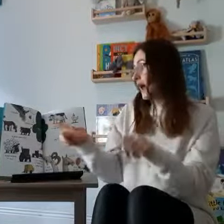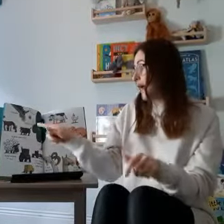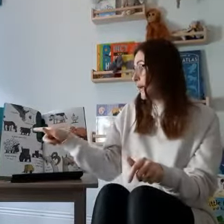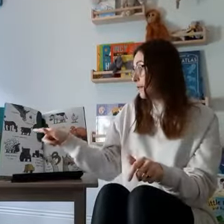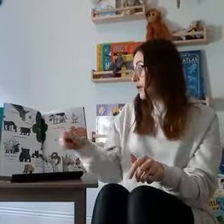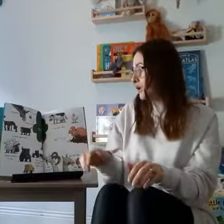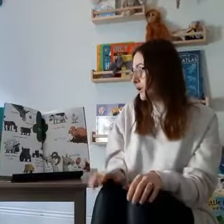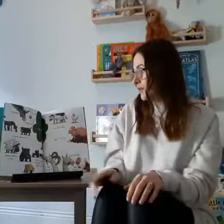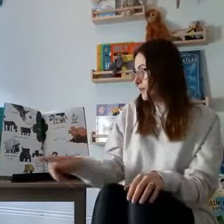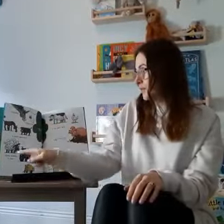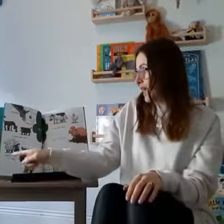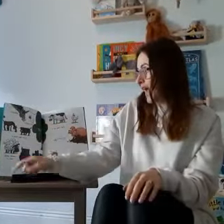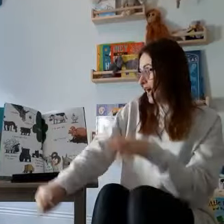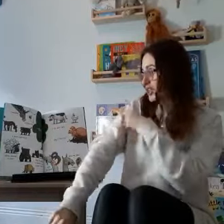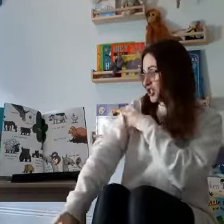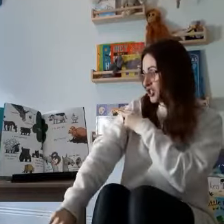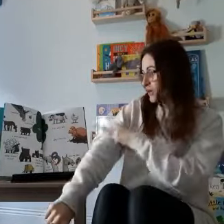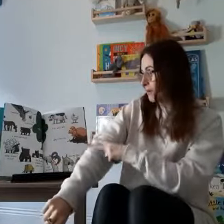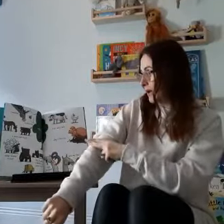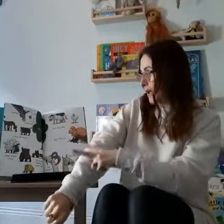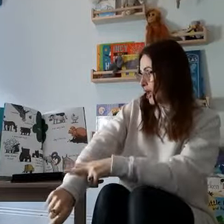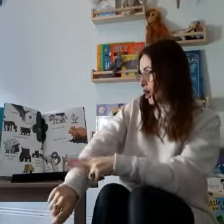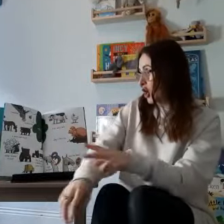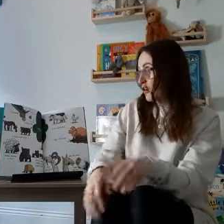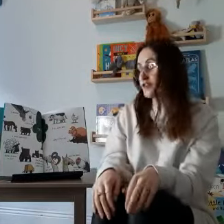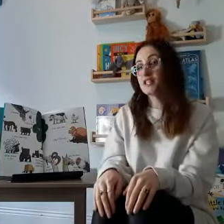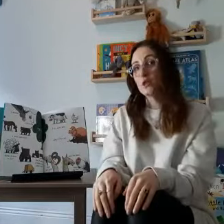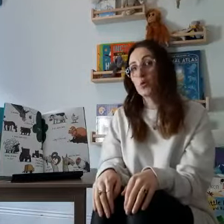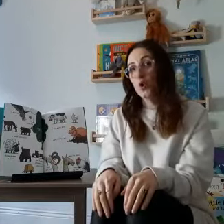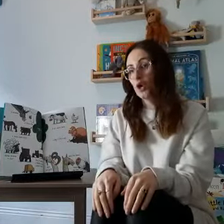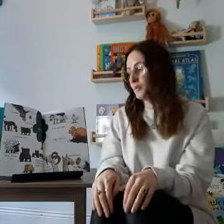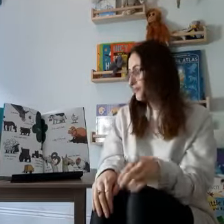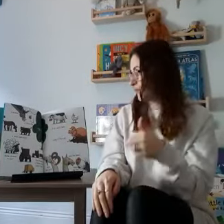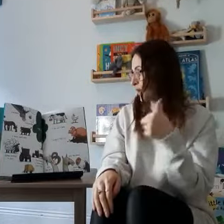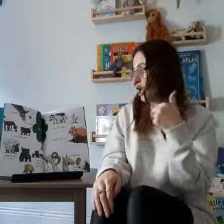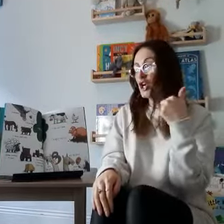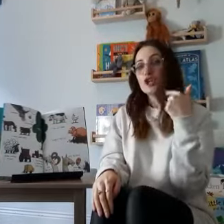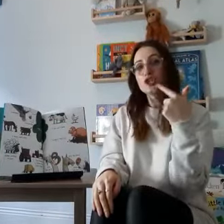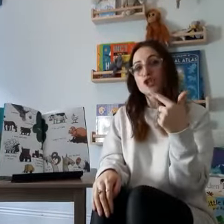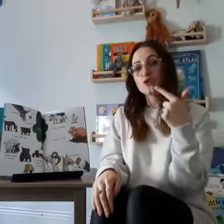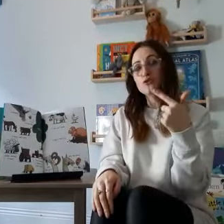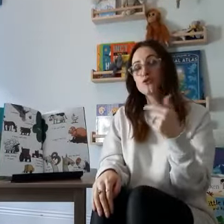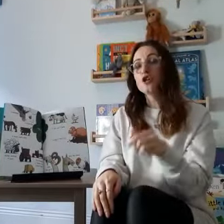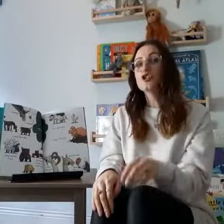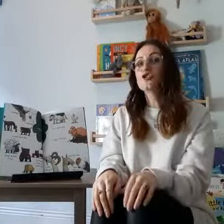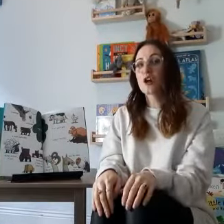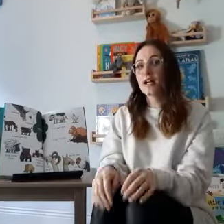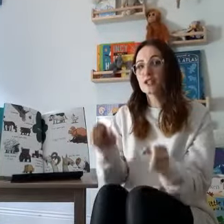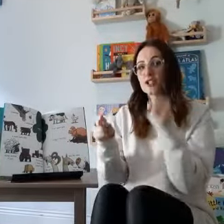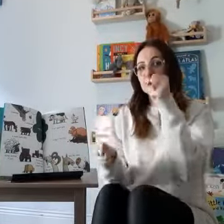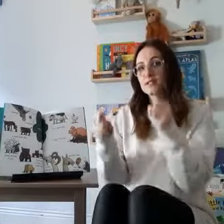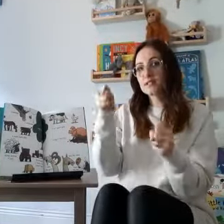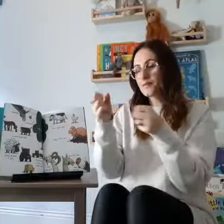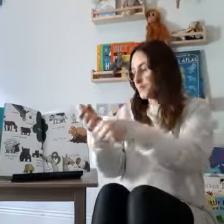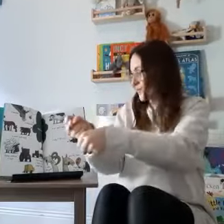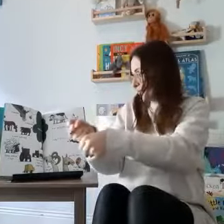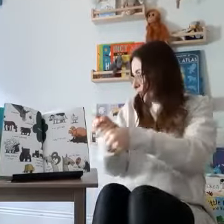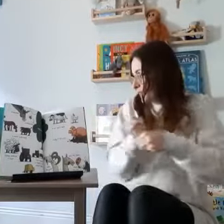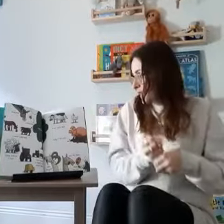and a bull and a sheep covered in wool, two tractors,